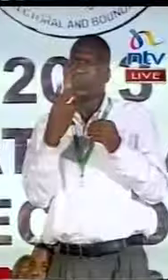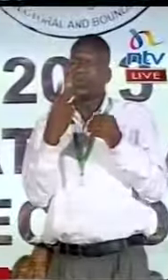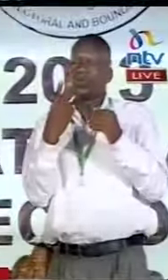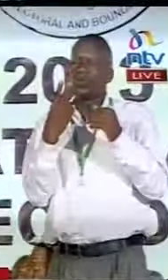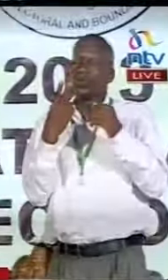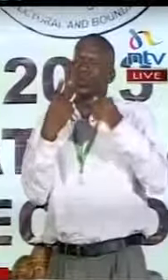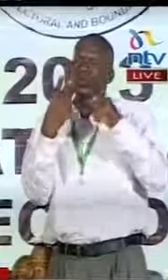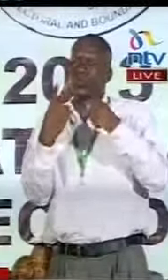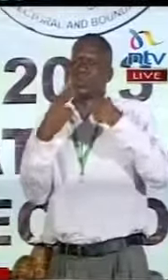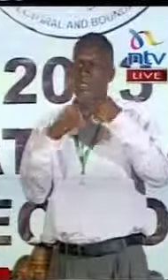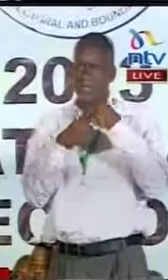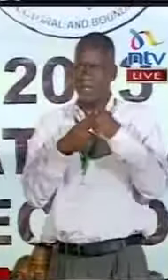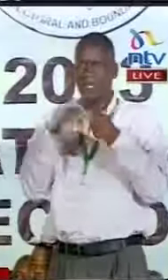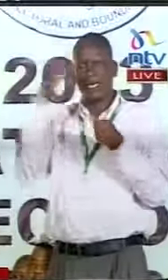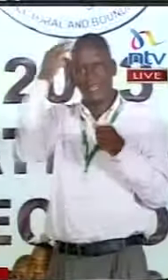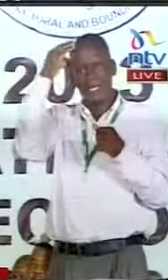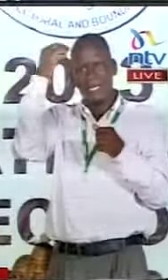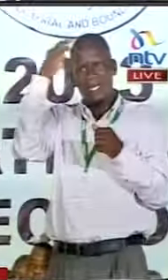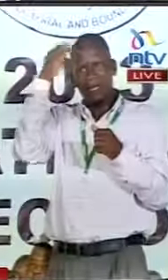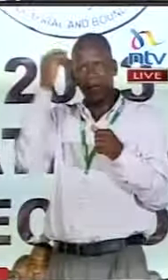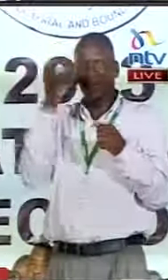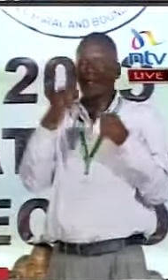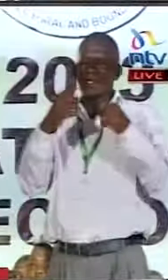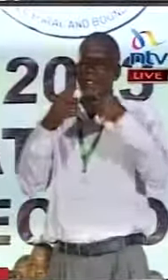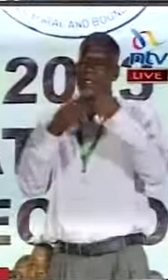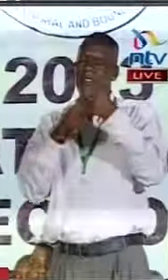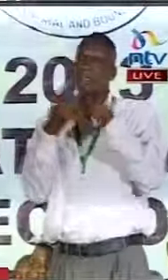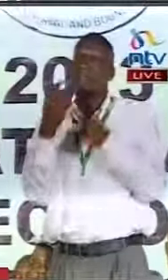227. Mohamed Dida,